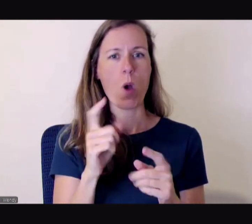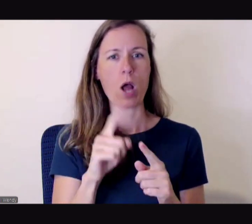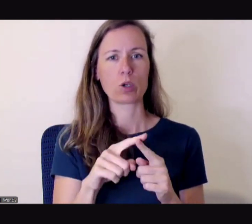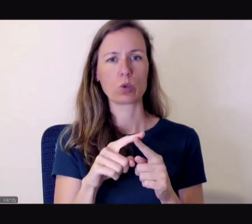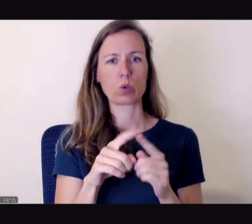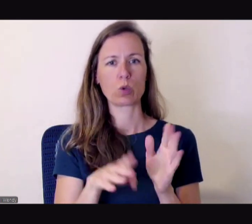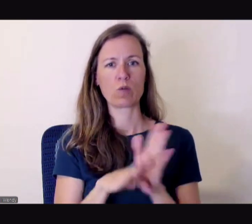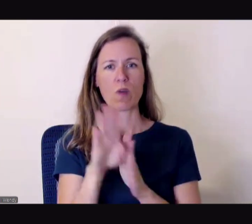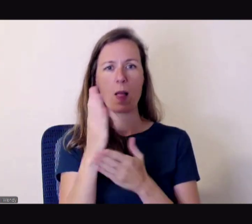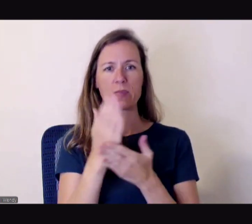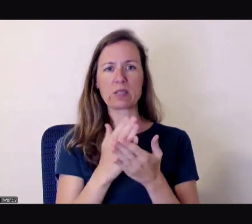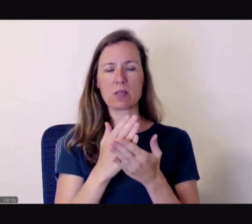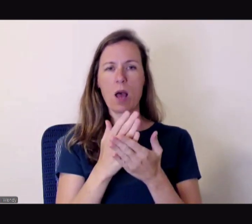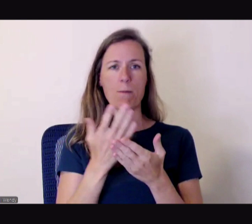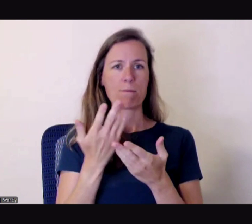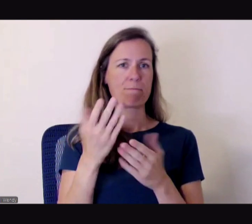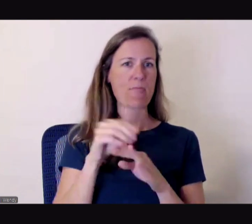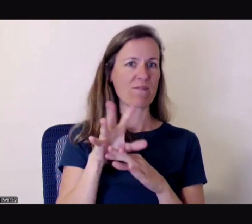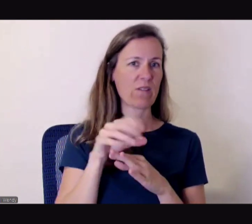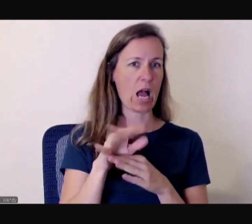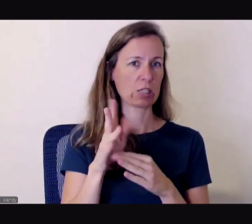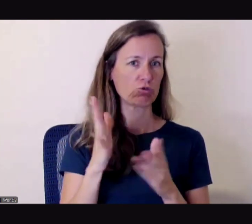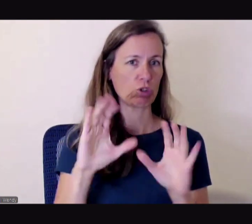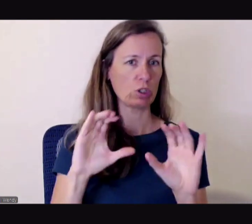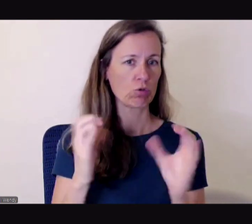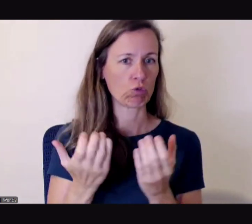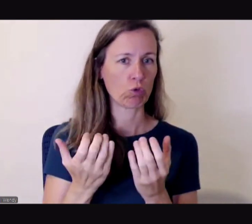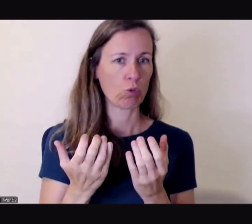with some sort of guidelines for that?